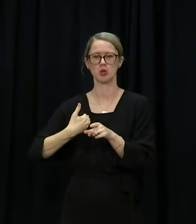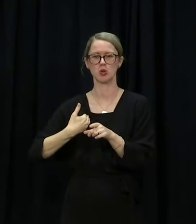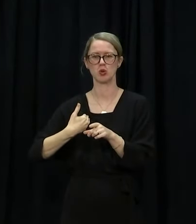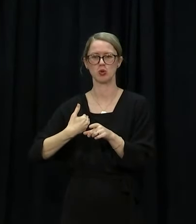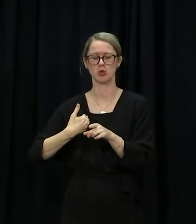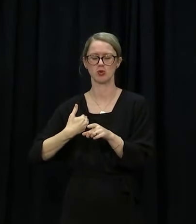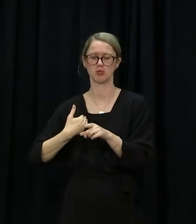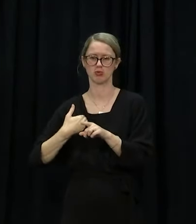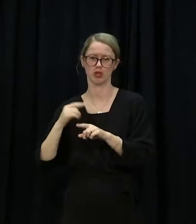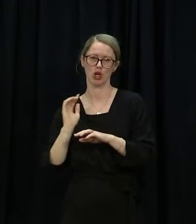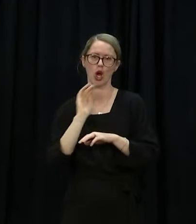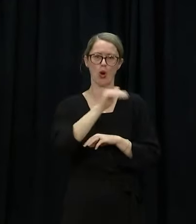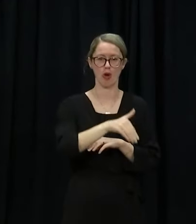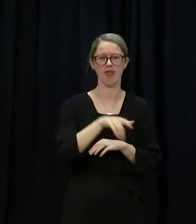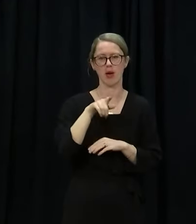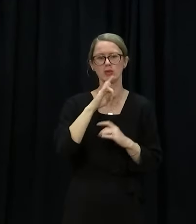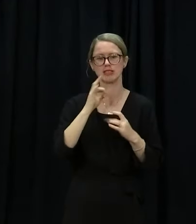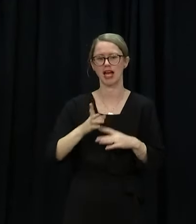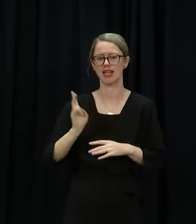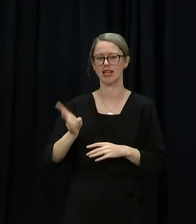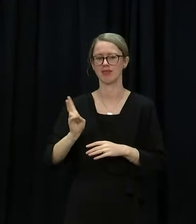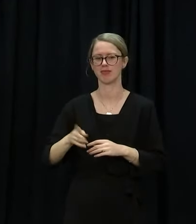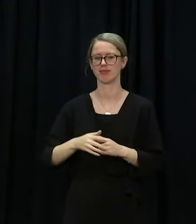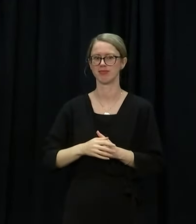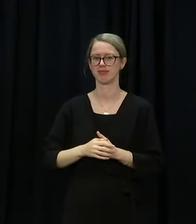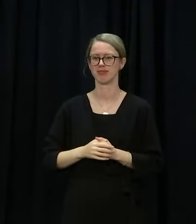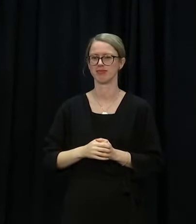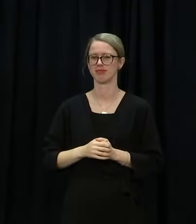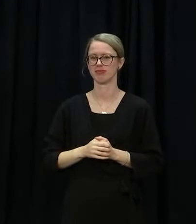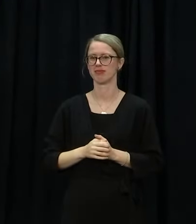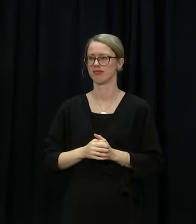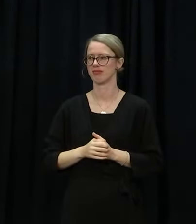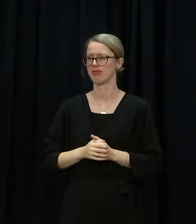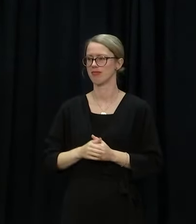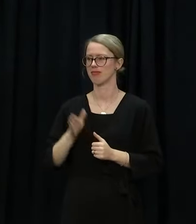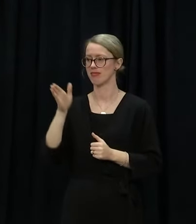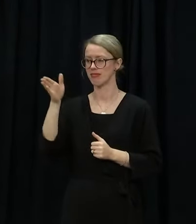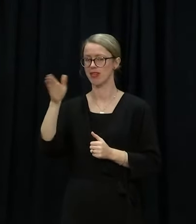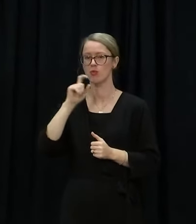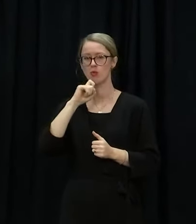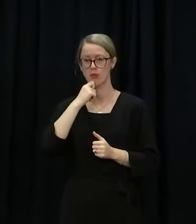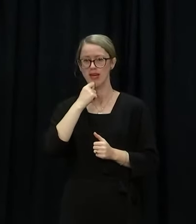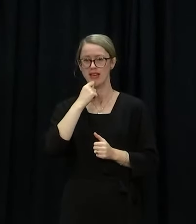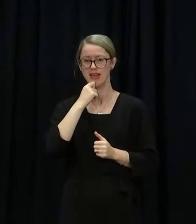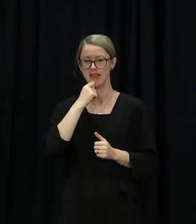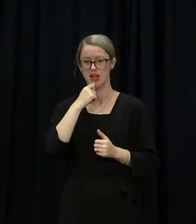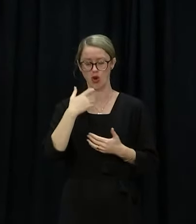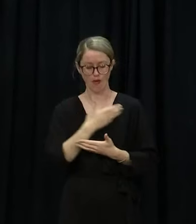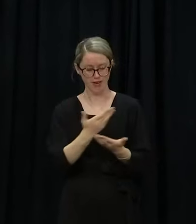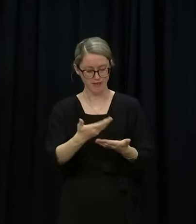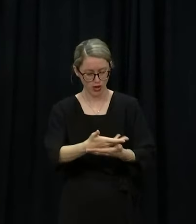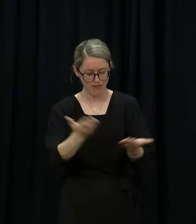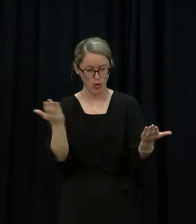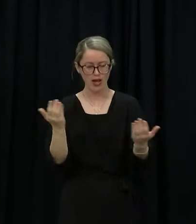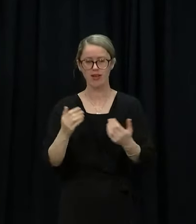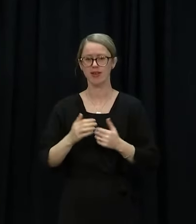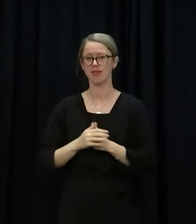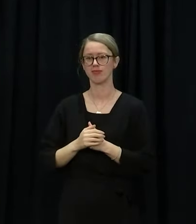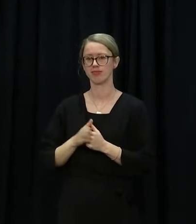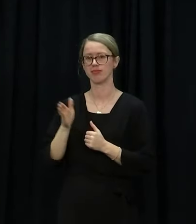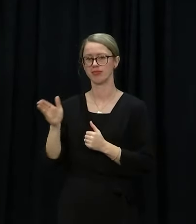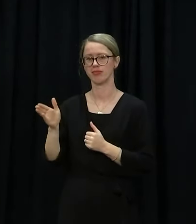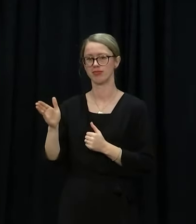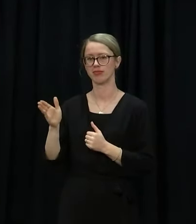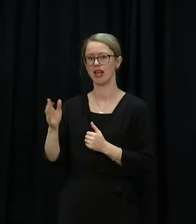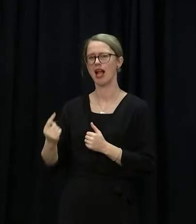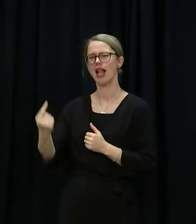to enable people who need to move. It wouldn't be a widespread offer, basically, like it has been. Yeah, look, my view is that last time, of course,